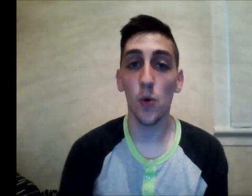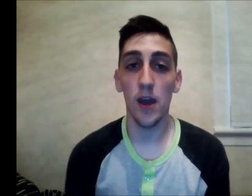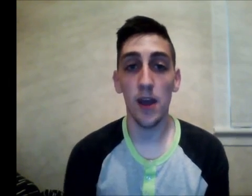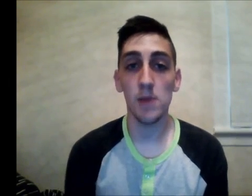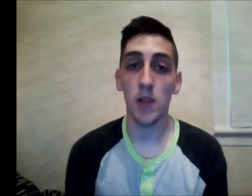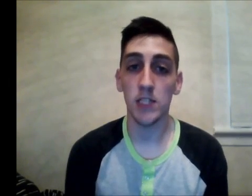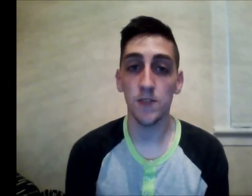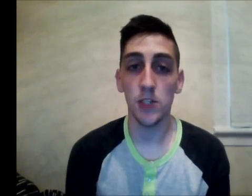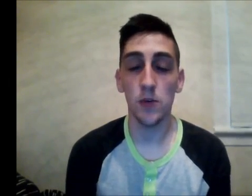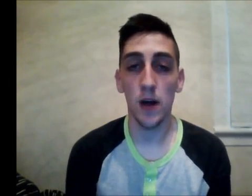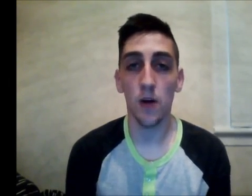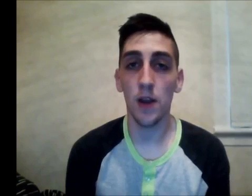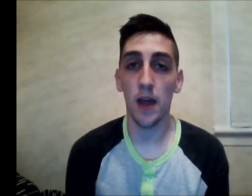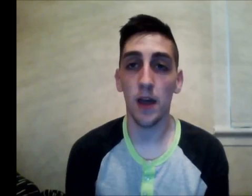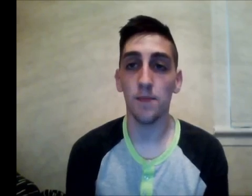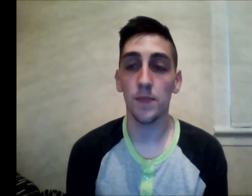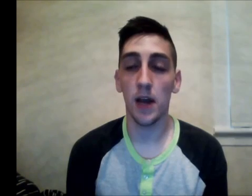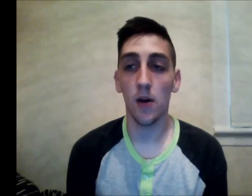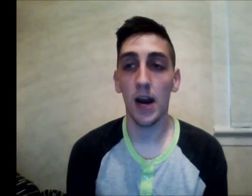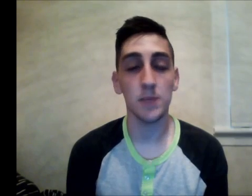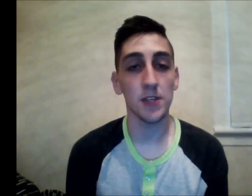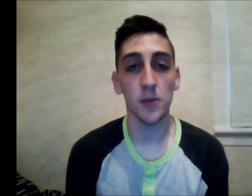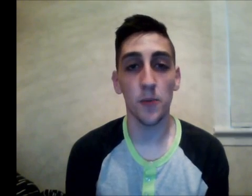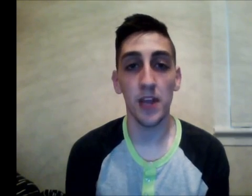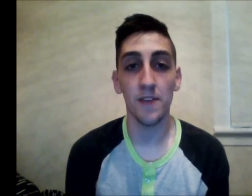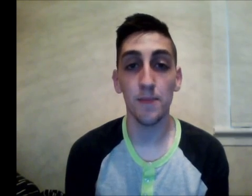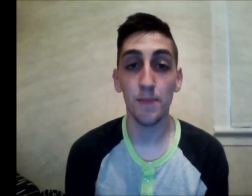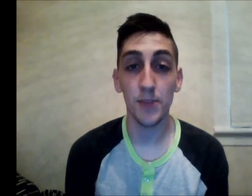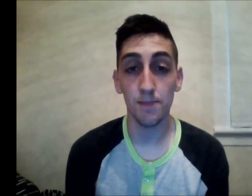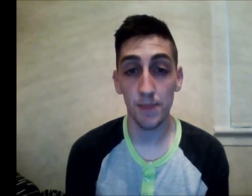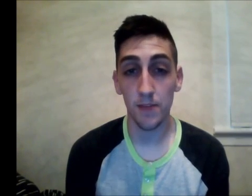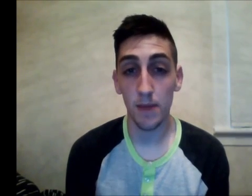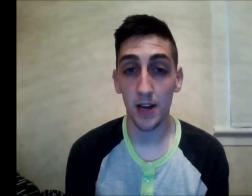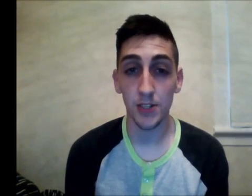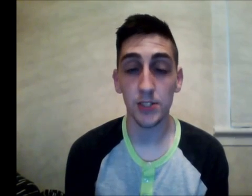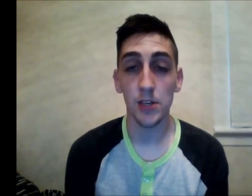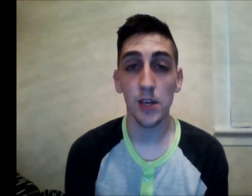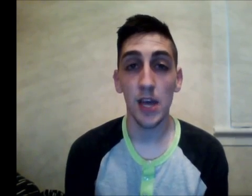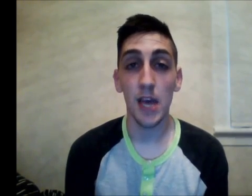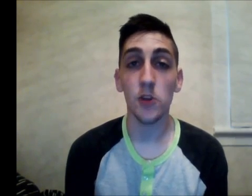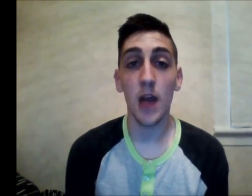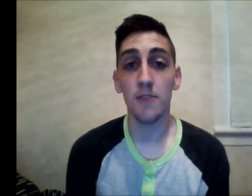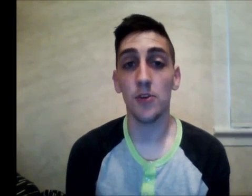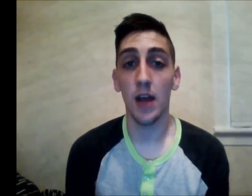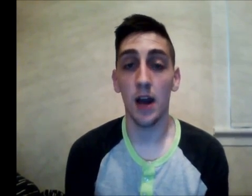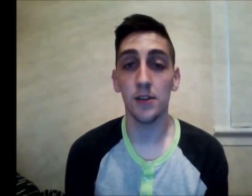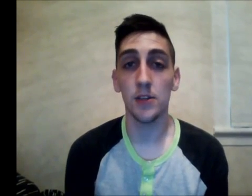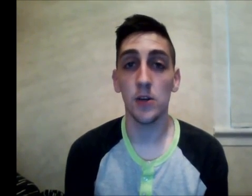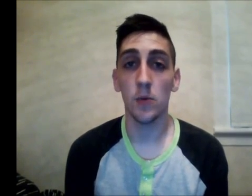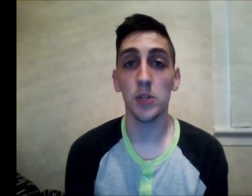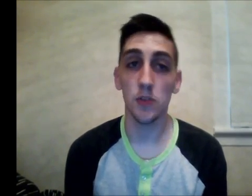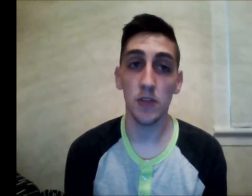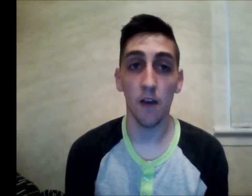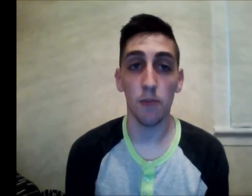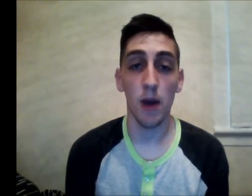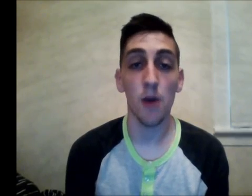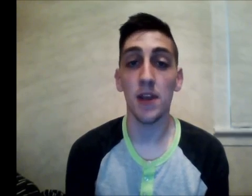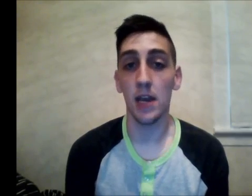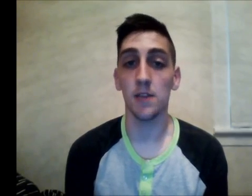So in my last video, I got asked by someone if it matters if you're left or right-handed when you're doing the alphabet or any kind of